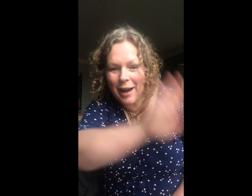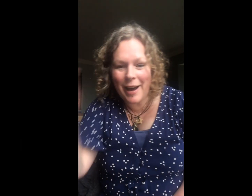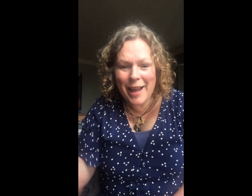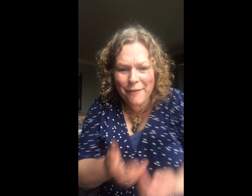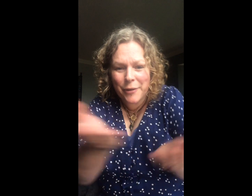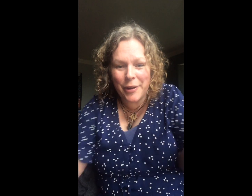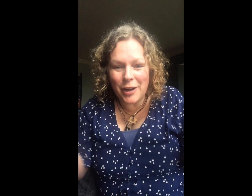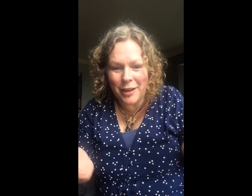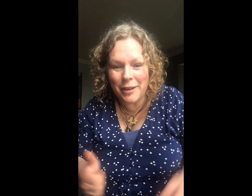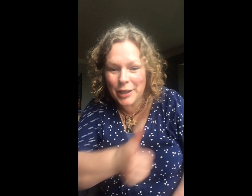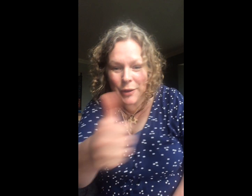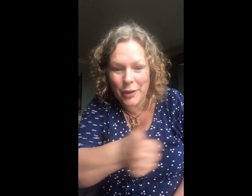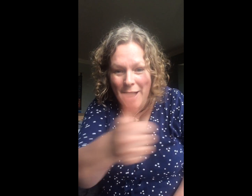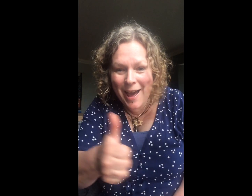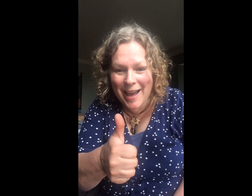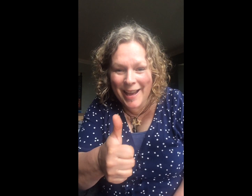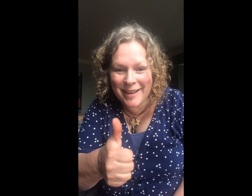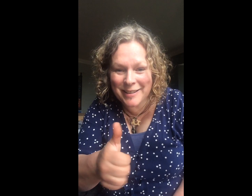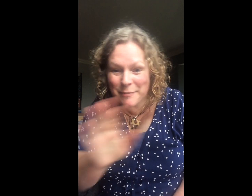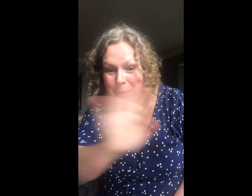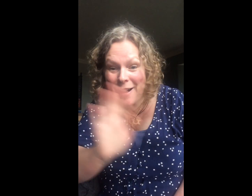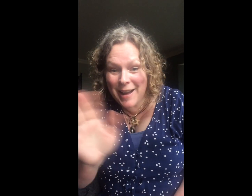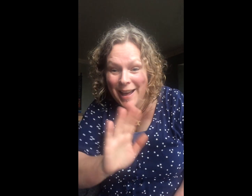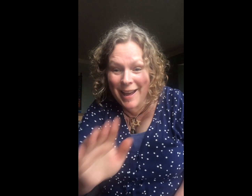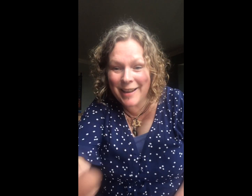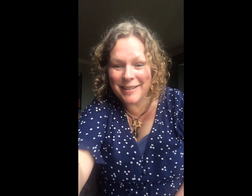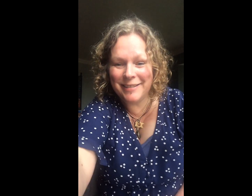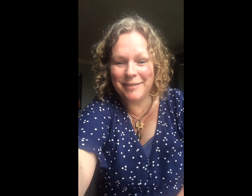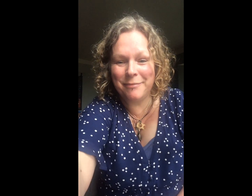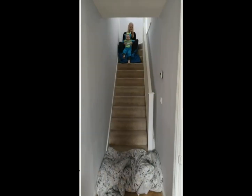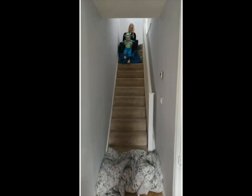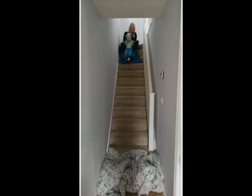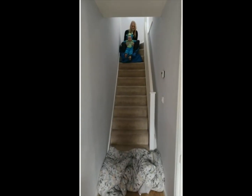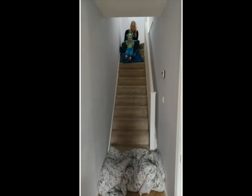Hi everyone, you all okay? Bye!